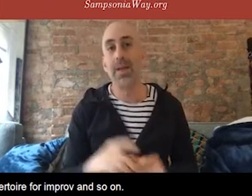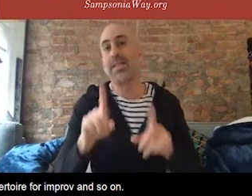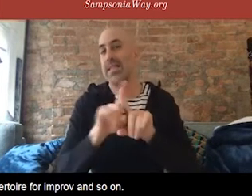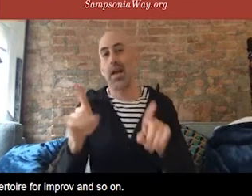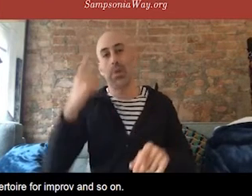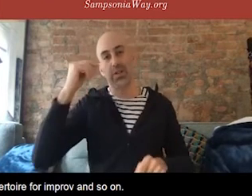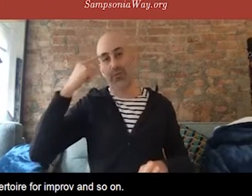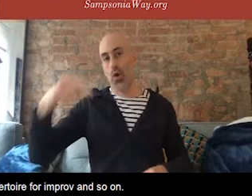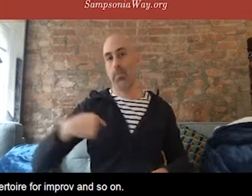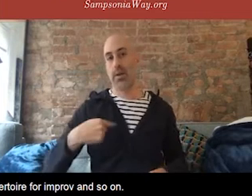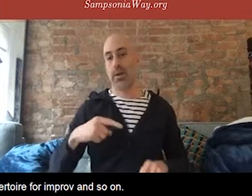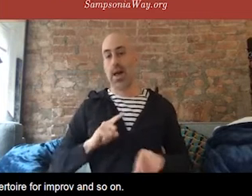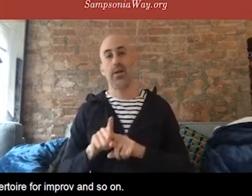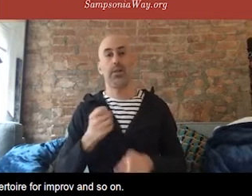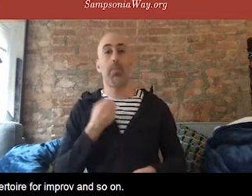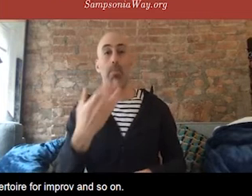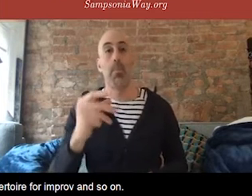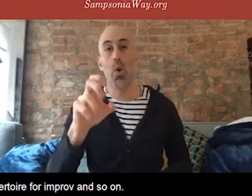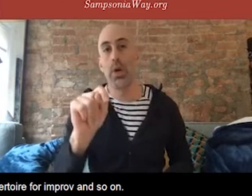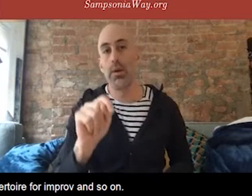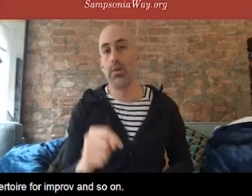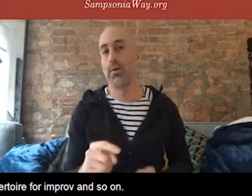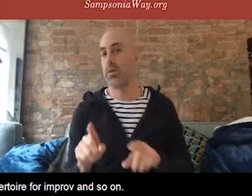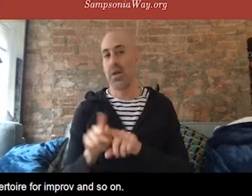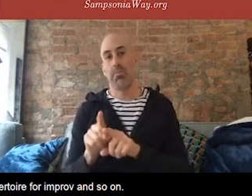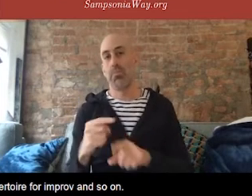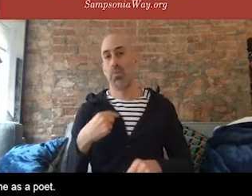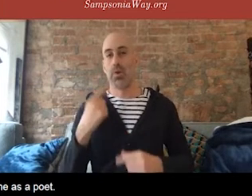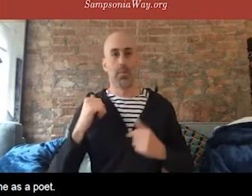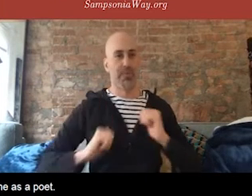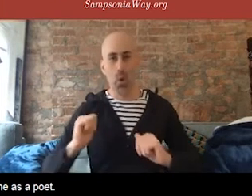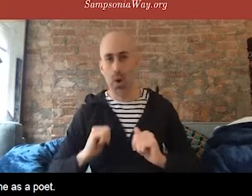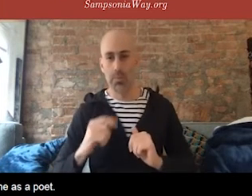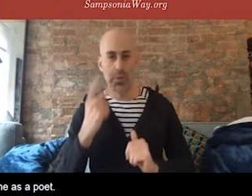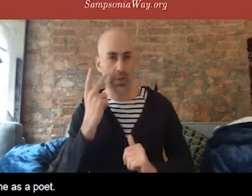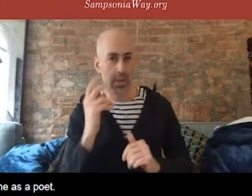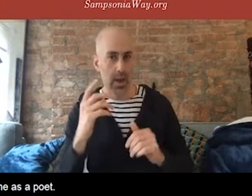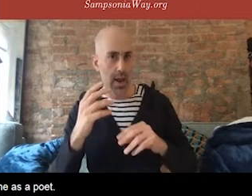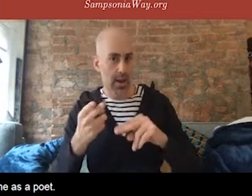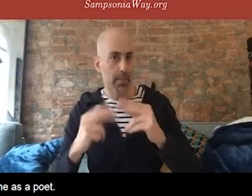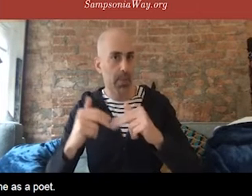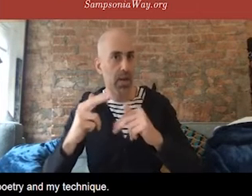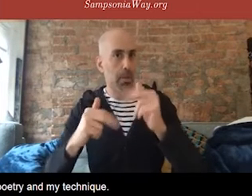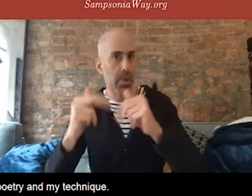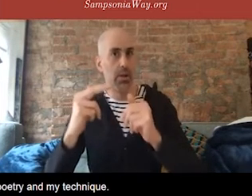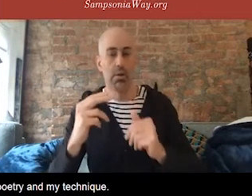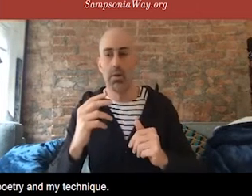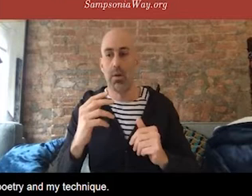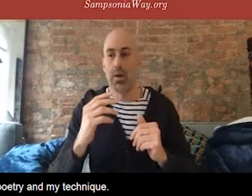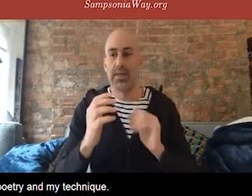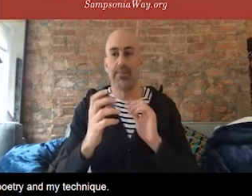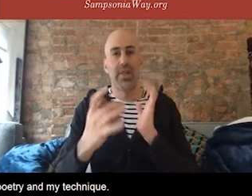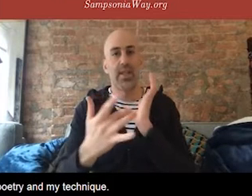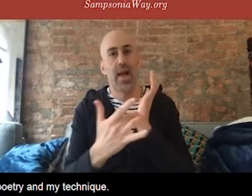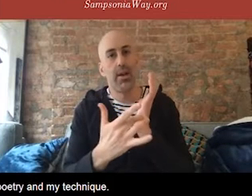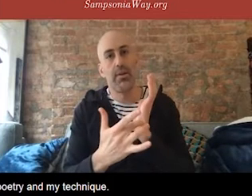more games we built into our repertoire for improv and so on. But same thing with me as a poet. I saw